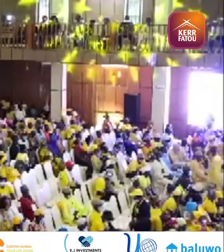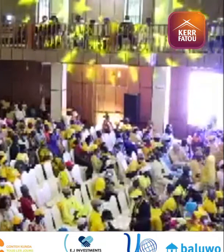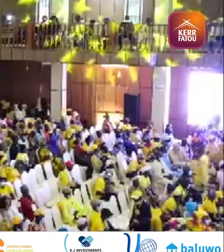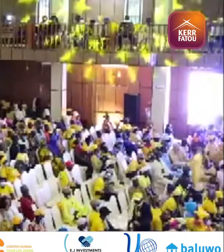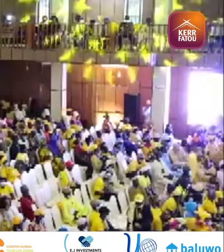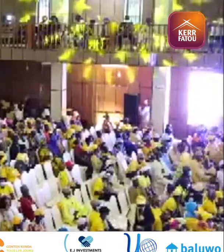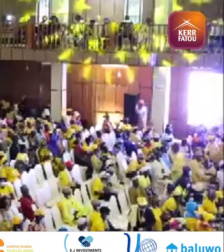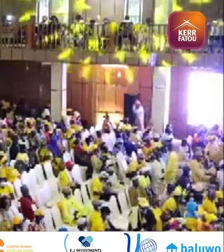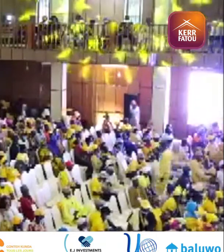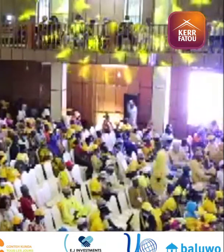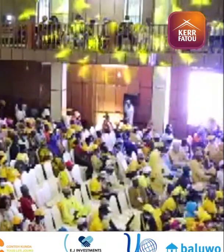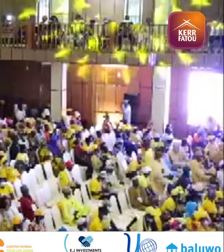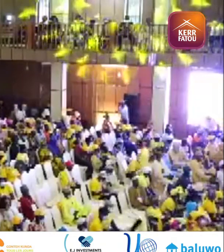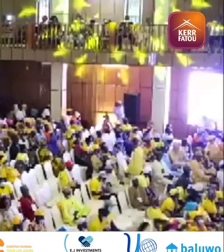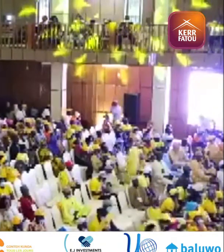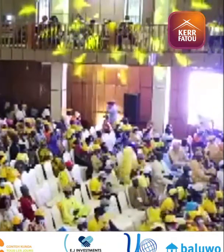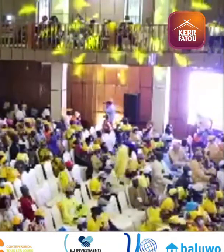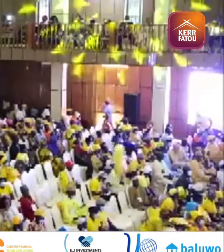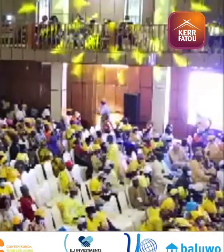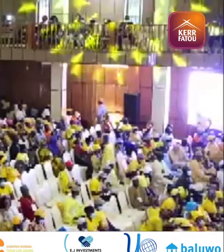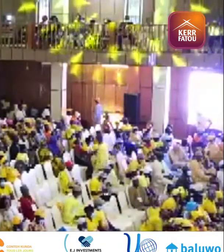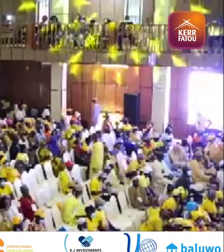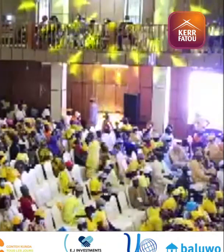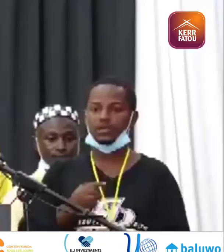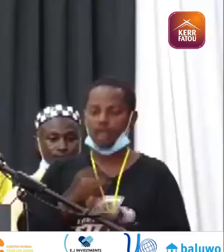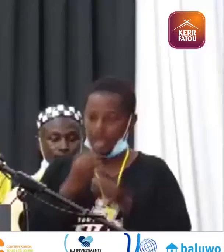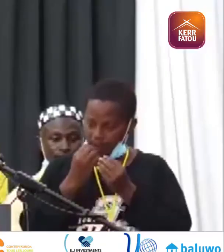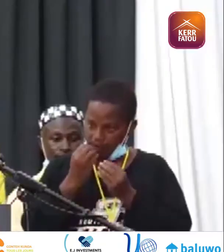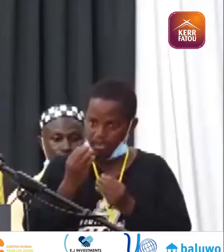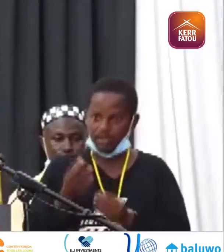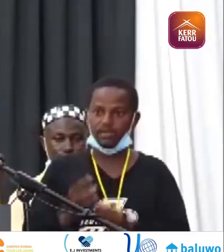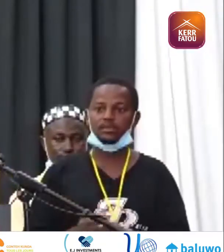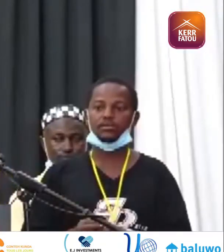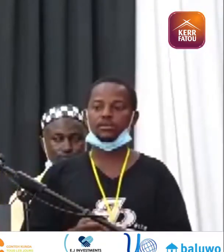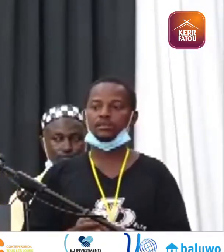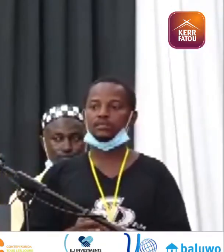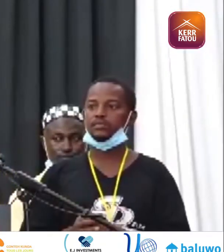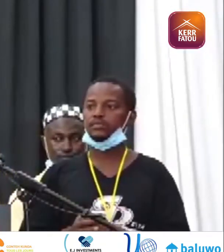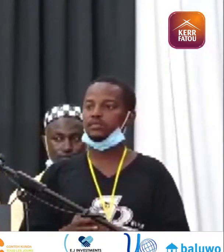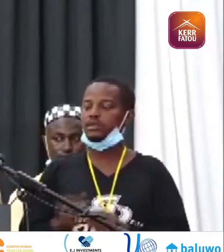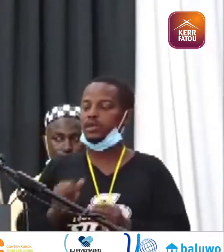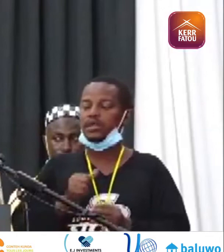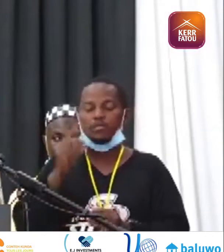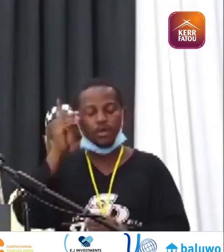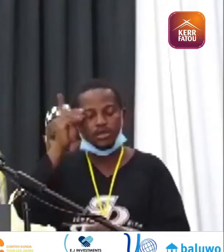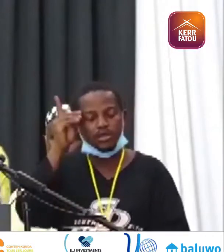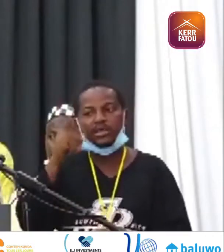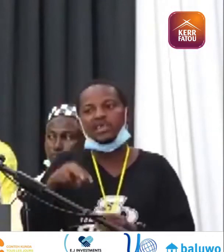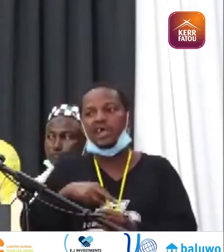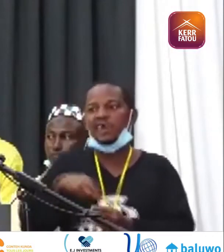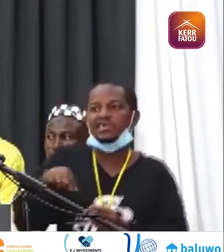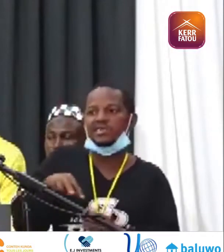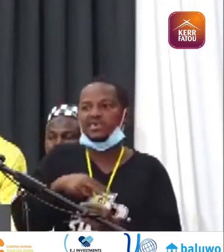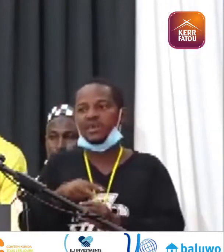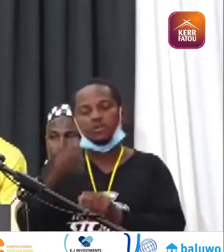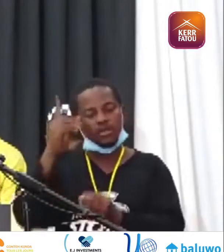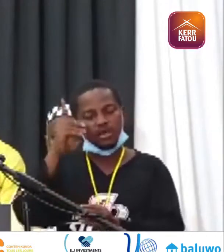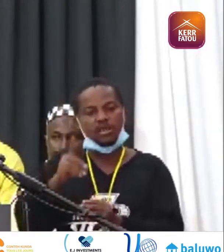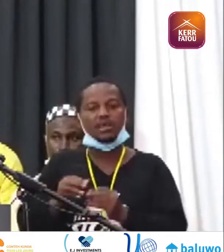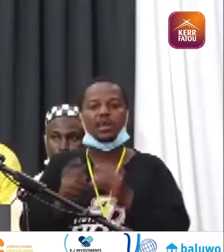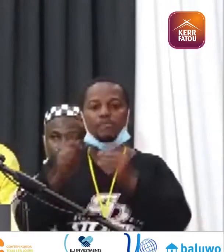I think you are all witnesses to advisors dancing in political campaigns and so on,